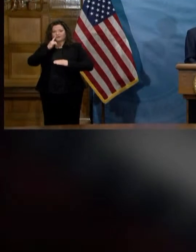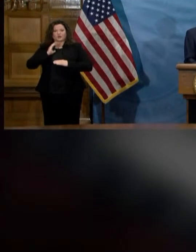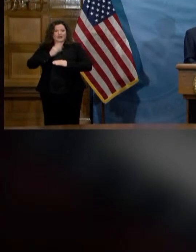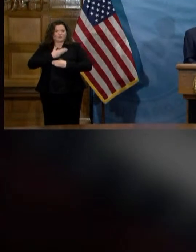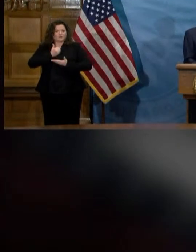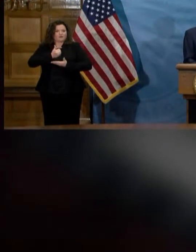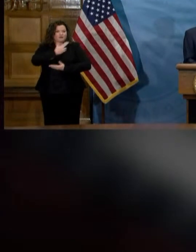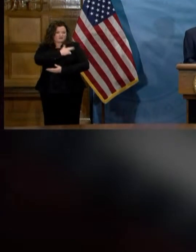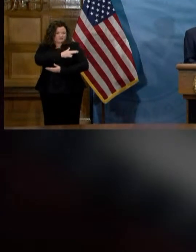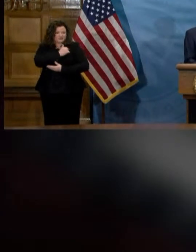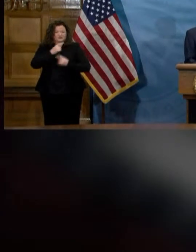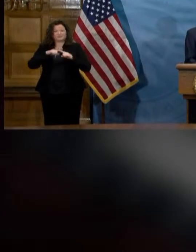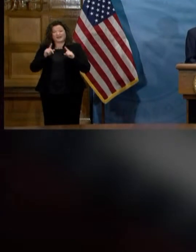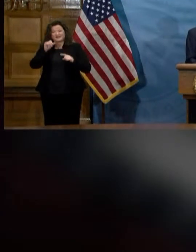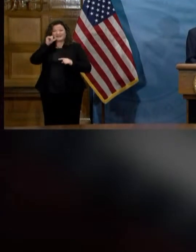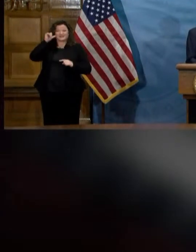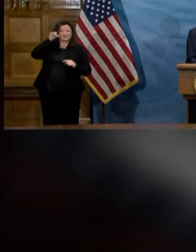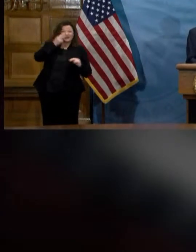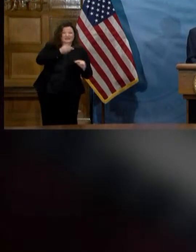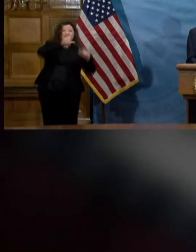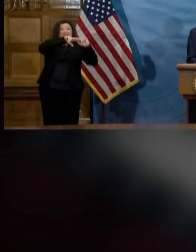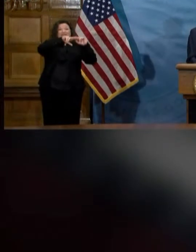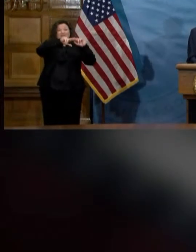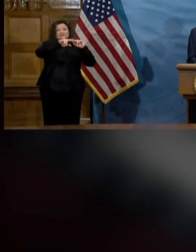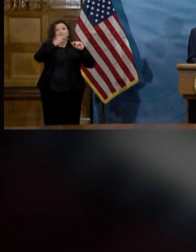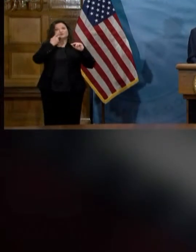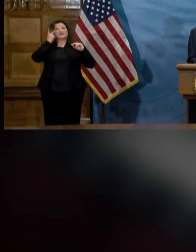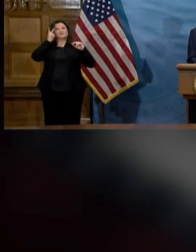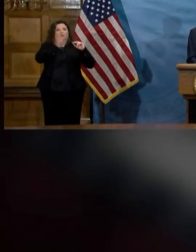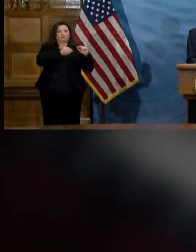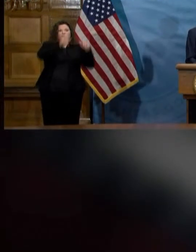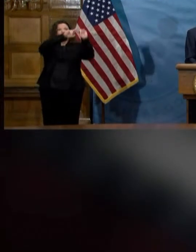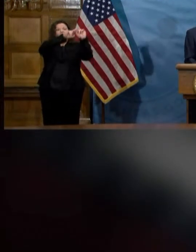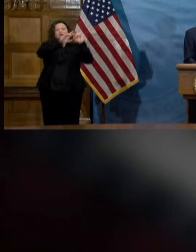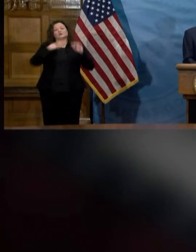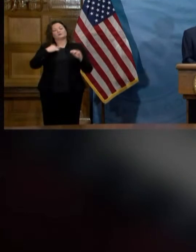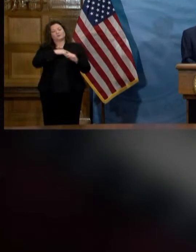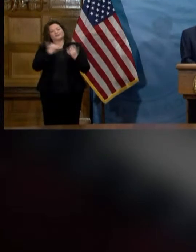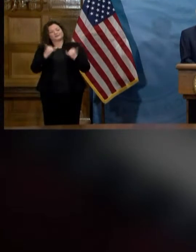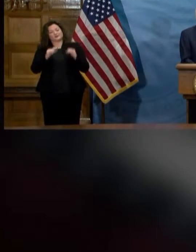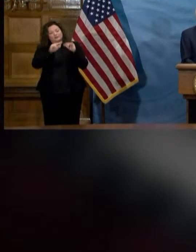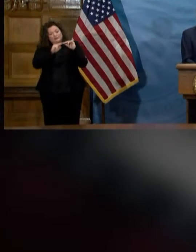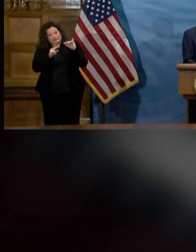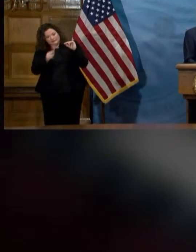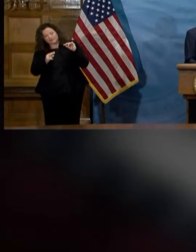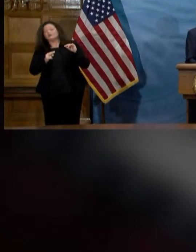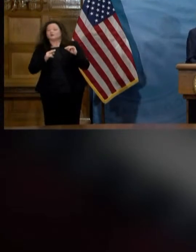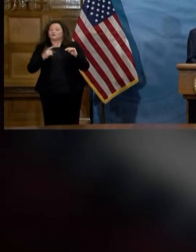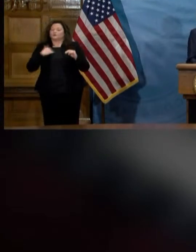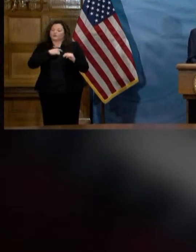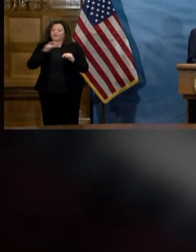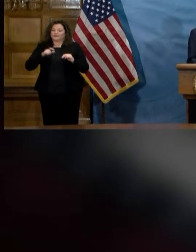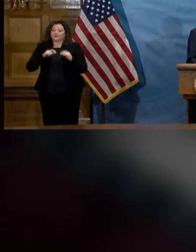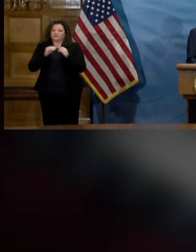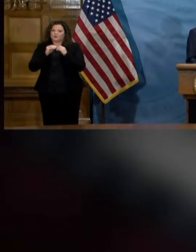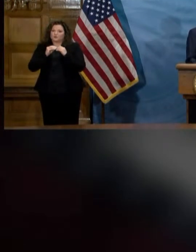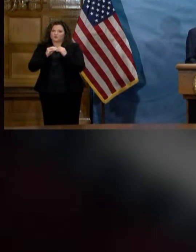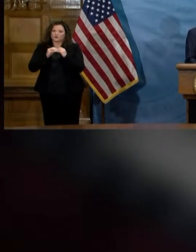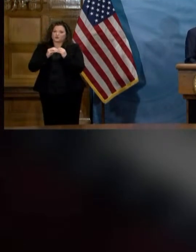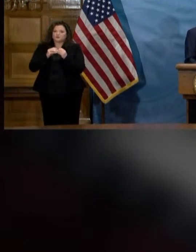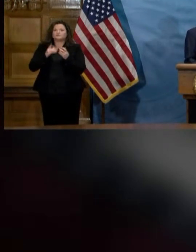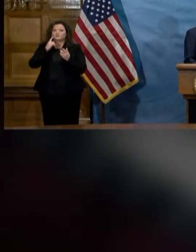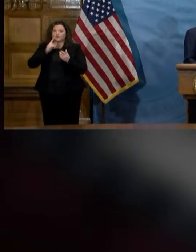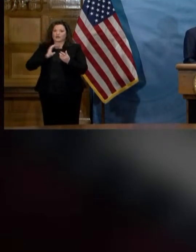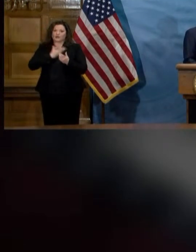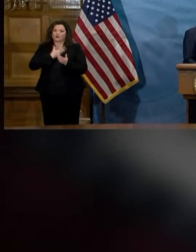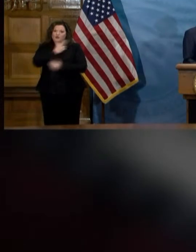but with the increase yesterday, day before, we're still got a ways to go to give any real relief for our hospitals. It's